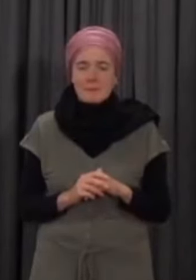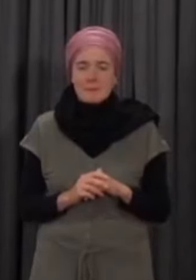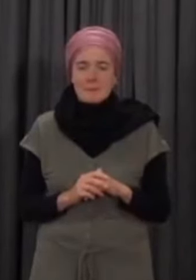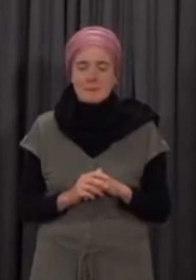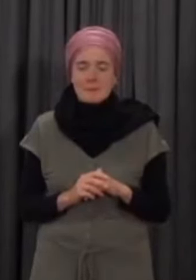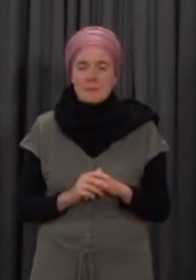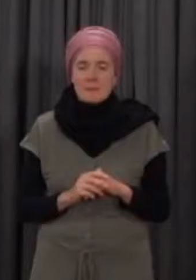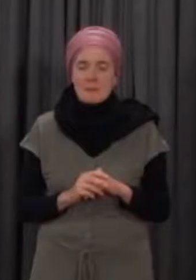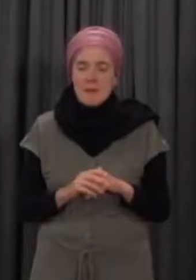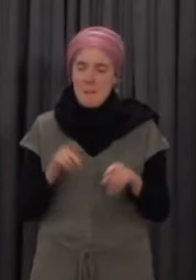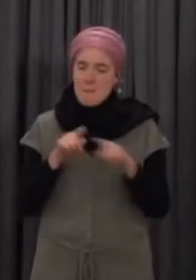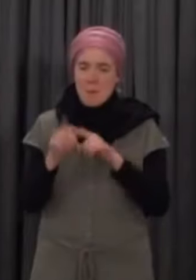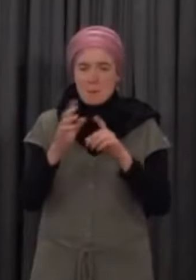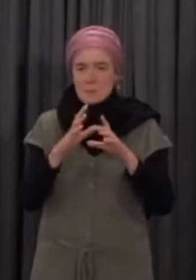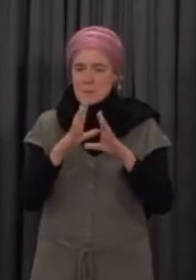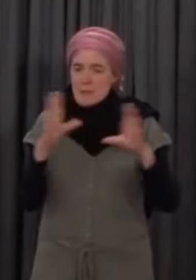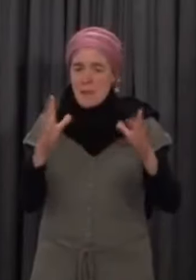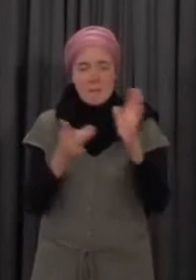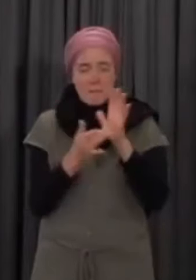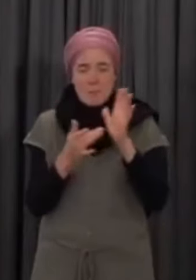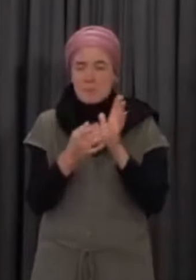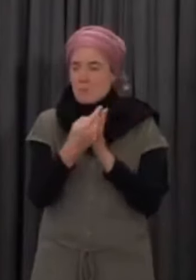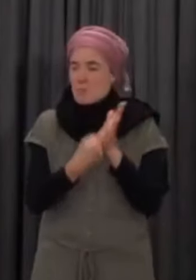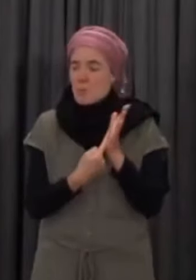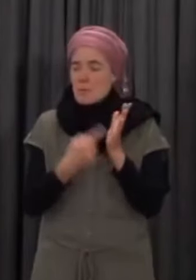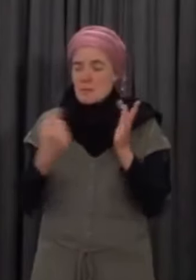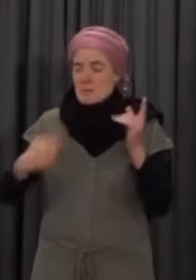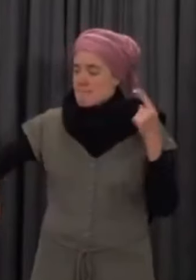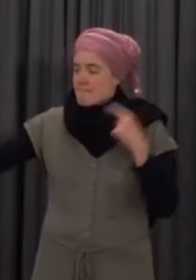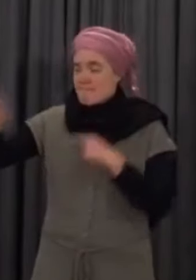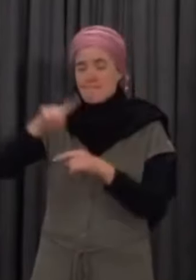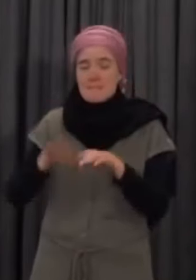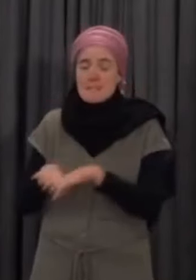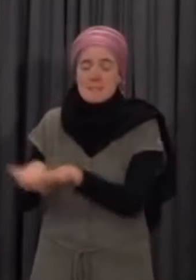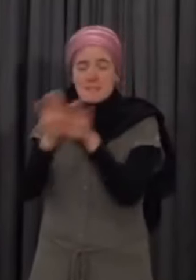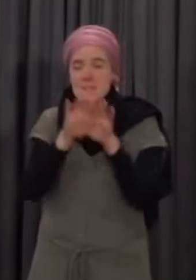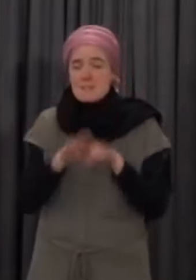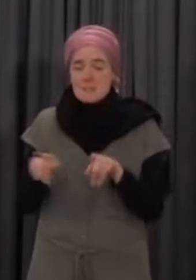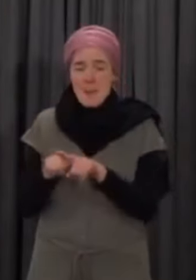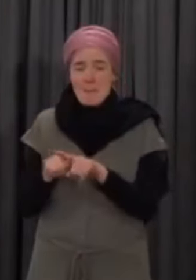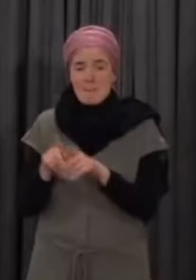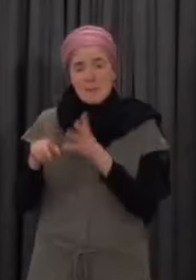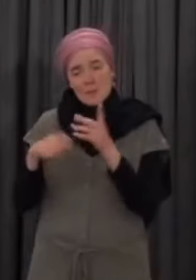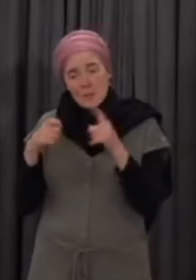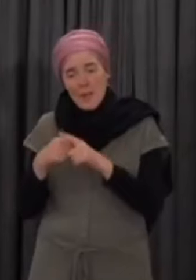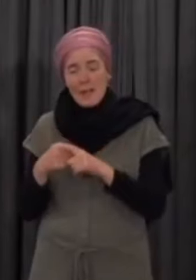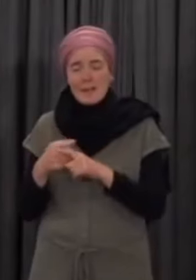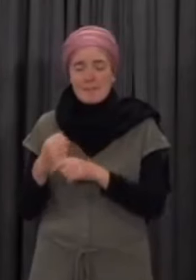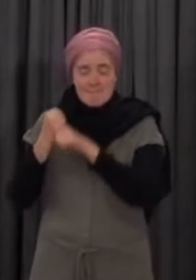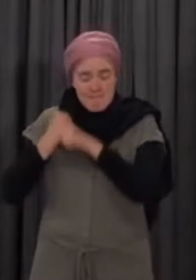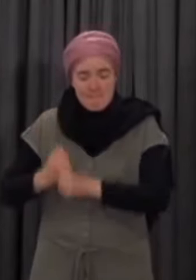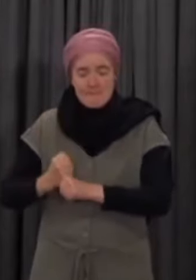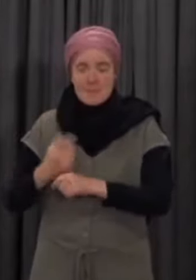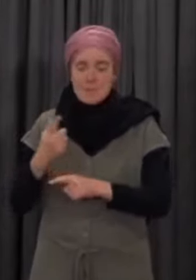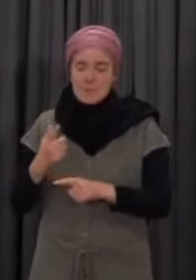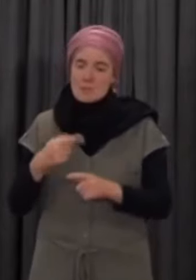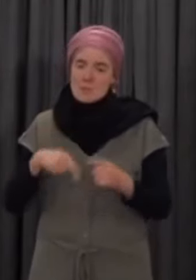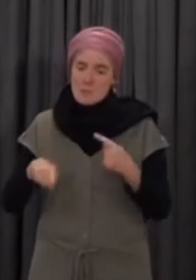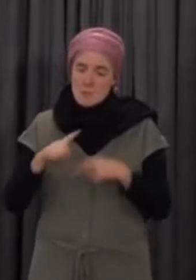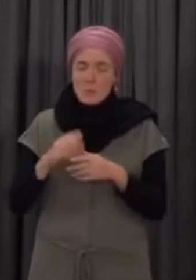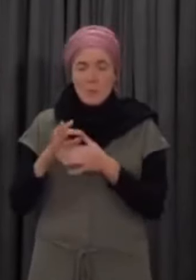picture is of a UK-wide determination to work together to beat the